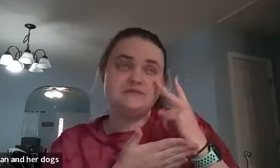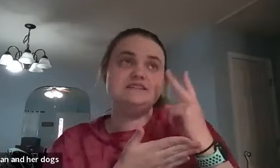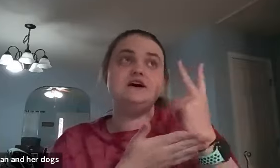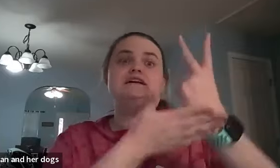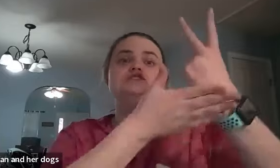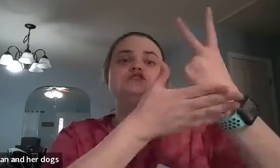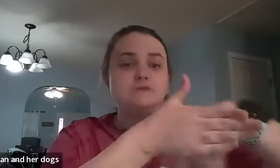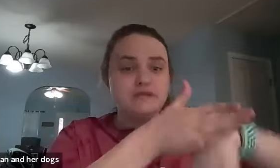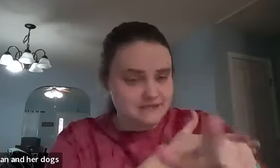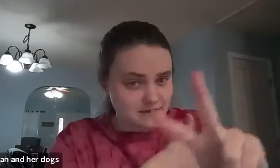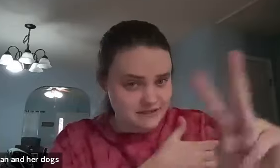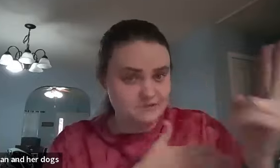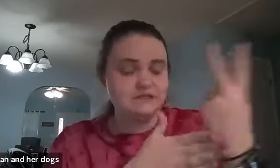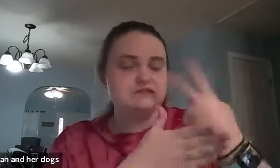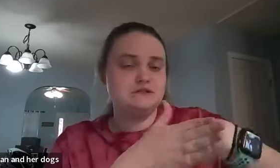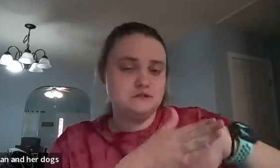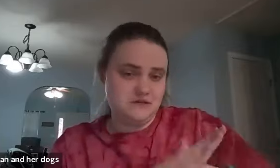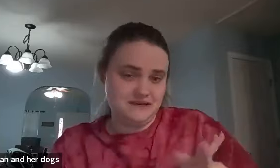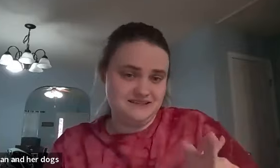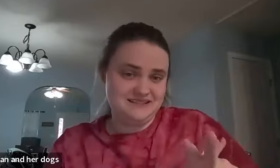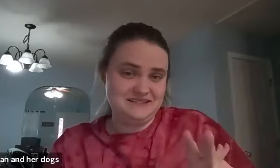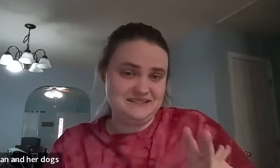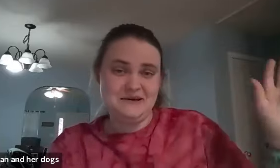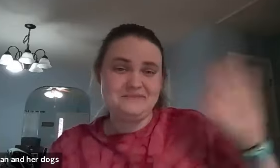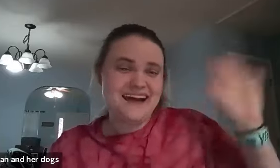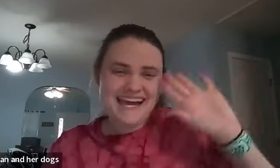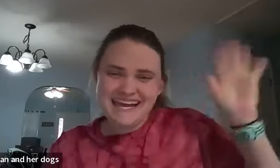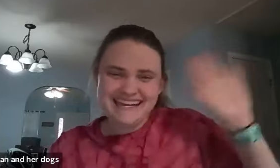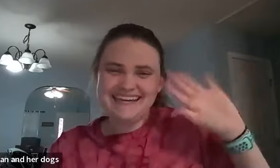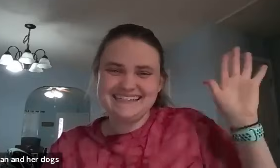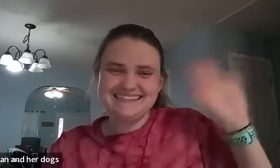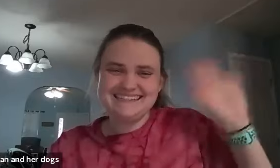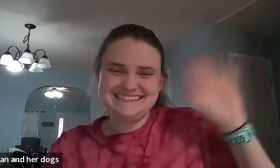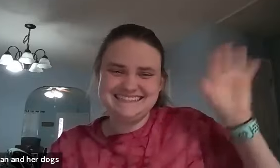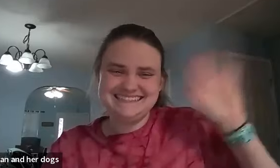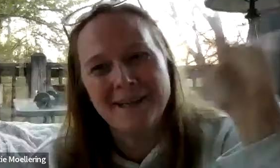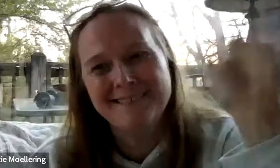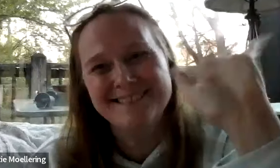y'all in 2 weeks, not next week, 2 weeks. Bye. Bye, everybody.